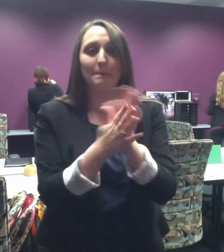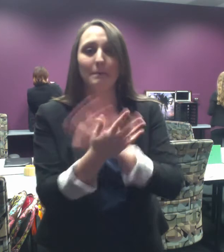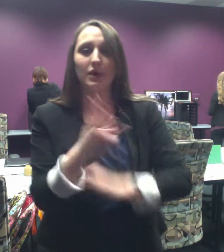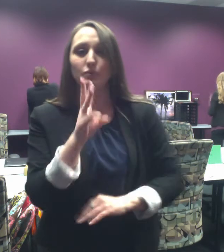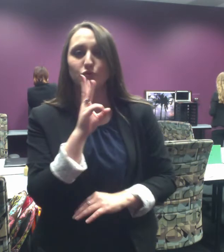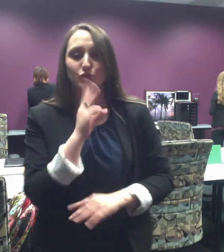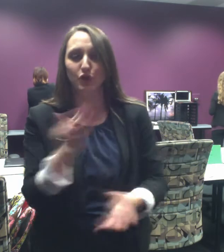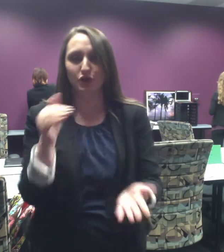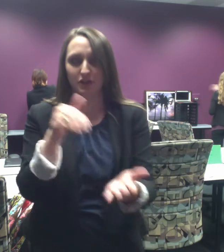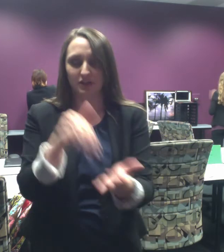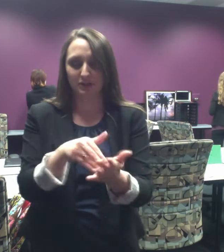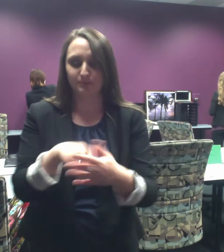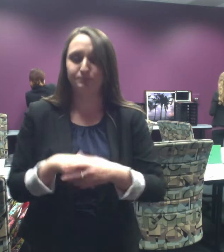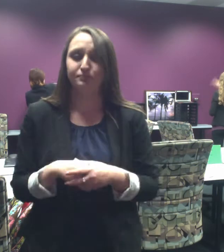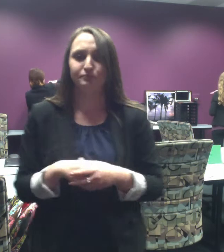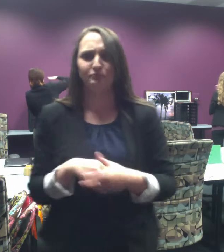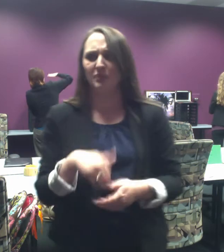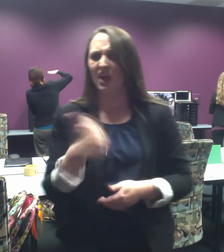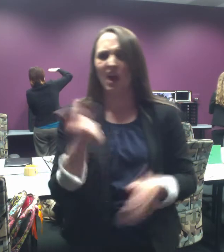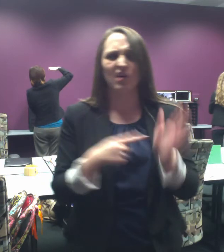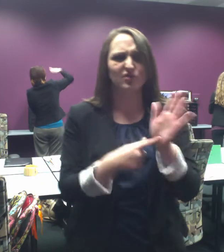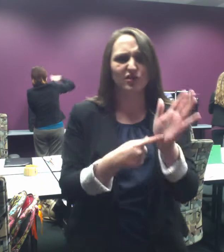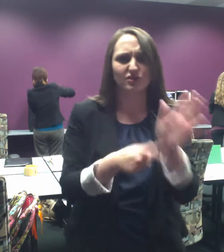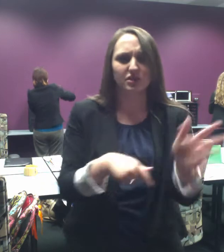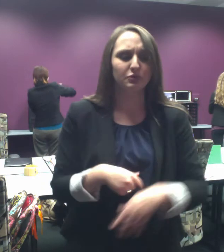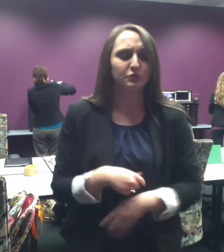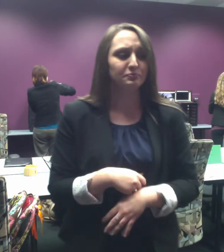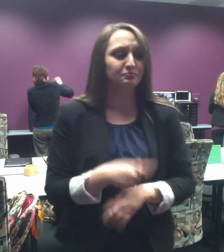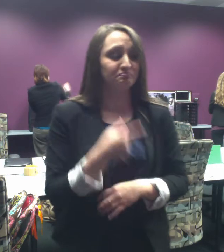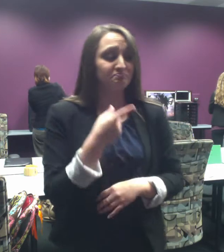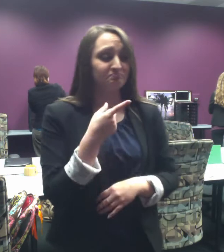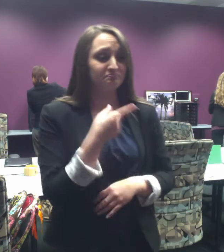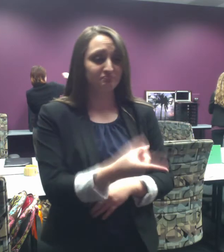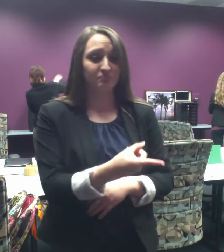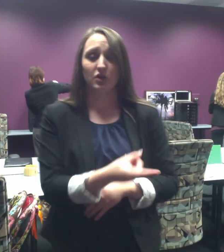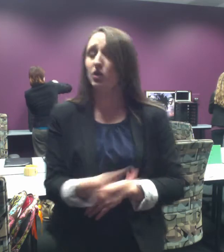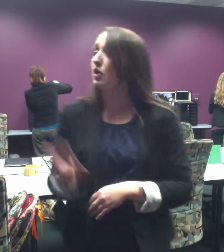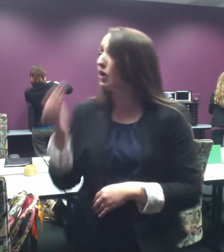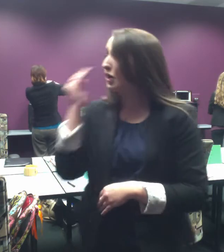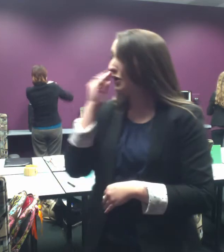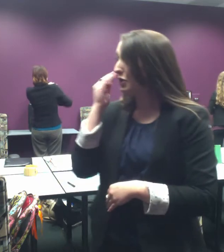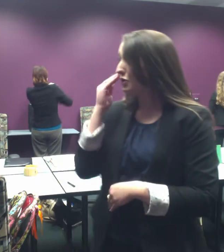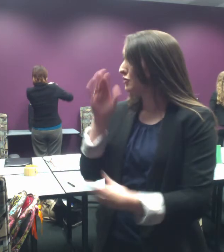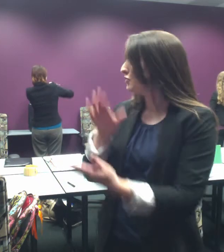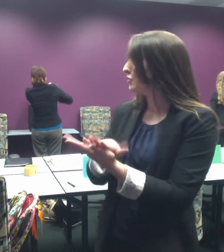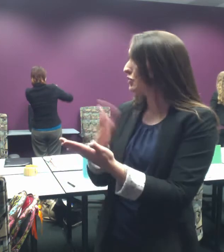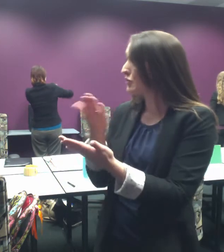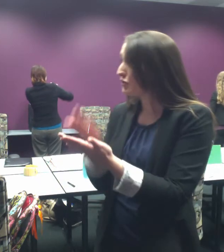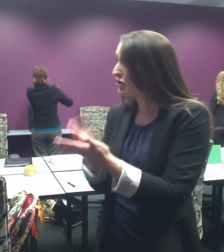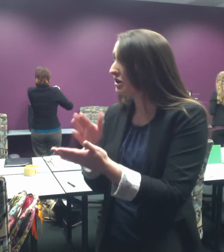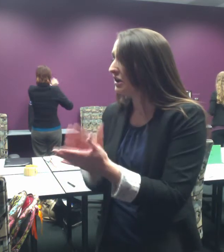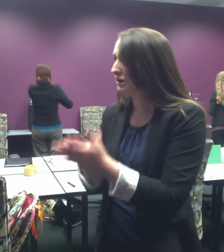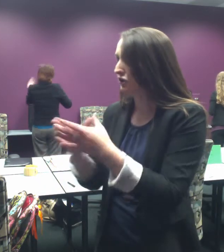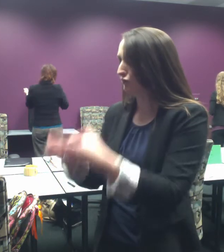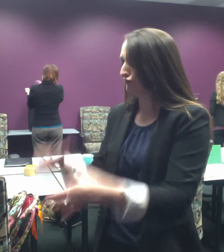You're boiling something, cooking something, you take the lid and lift it up, and there's water that's collected. Take the lid and set it on the stove, and then you have water that runs everywhere.